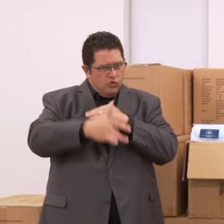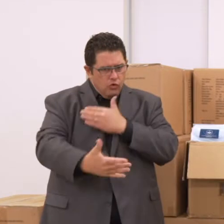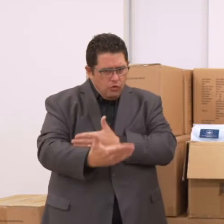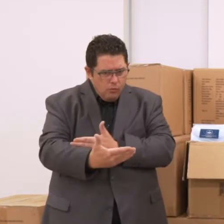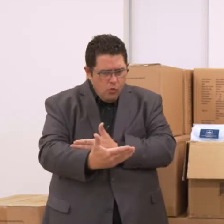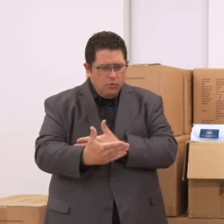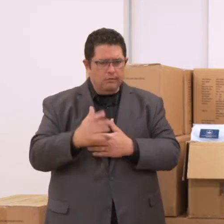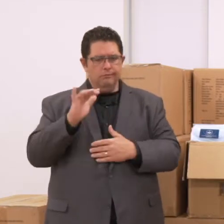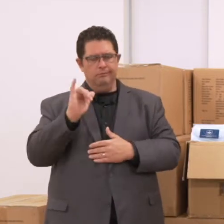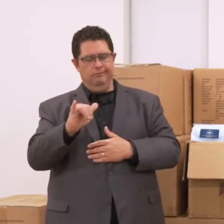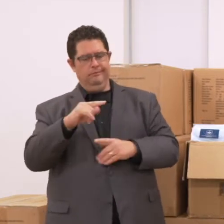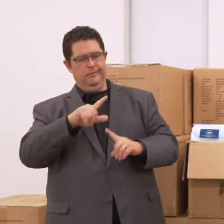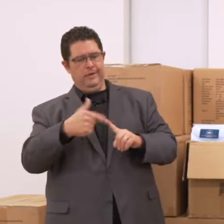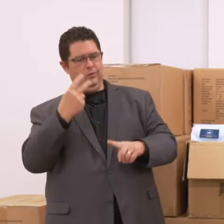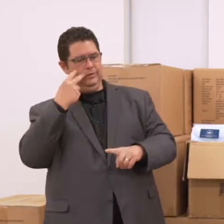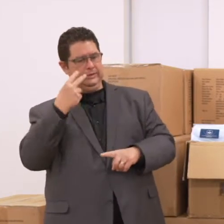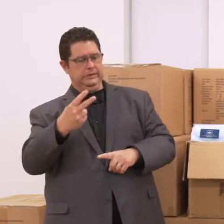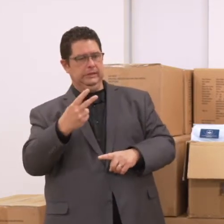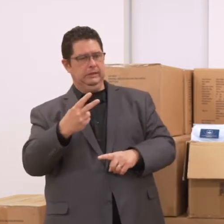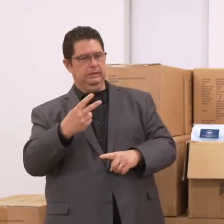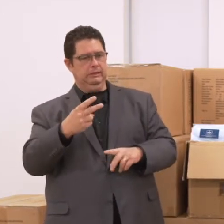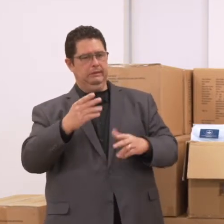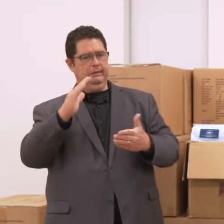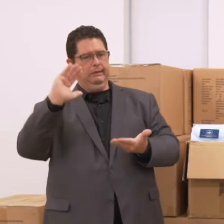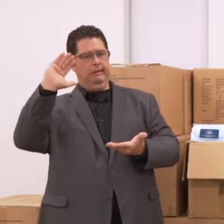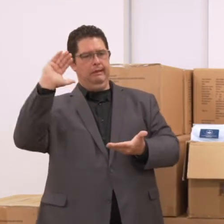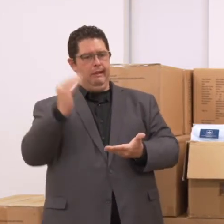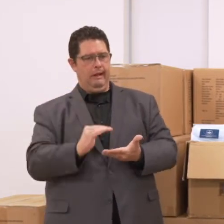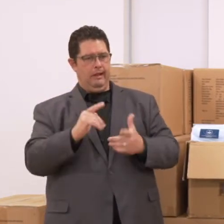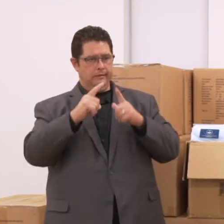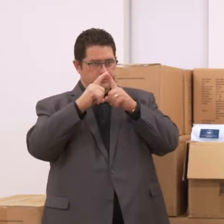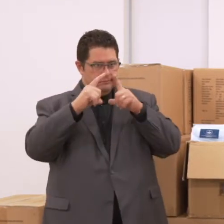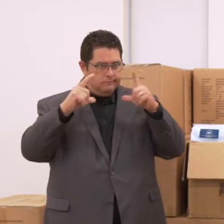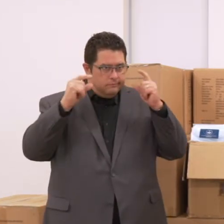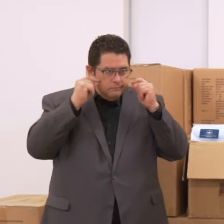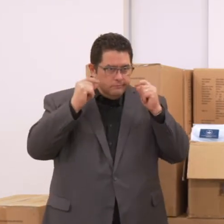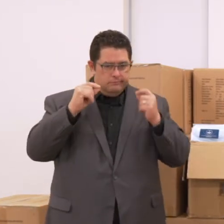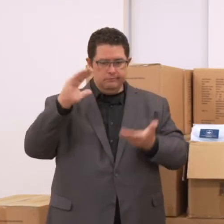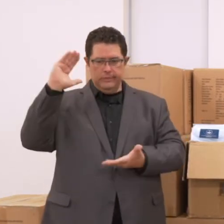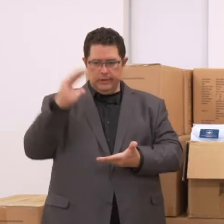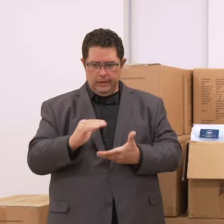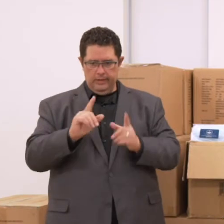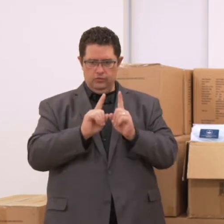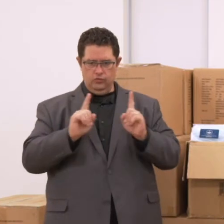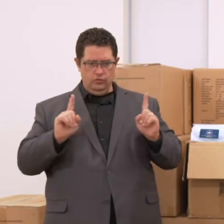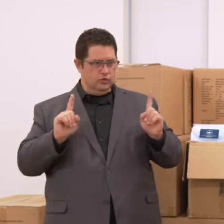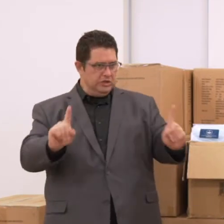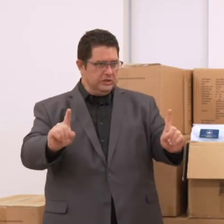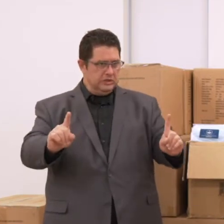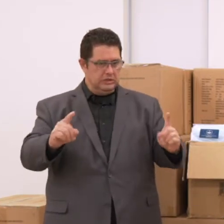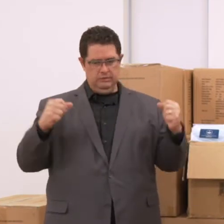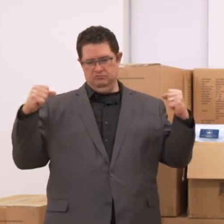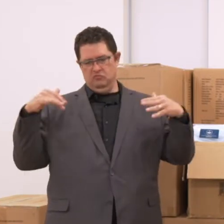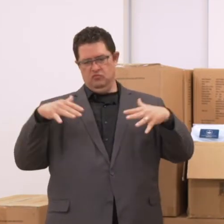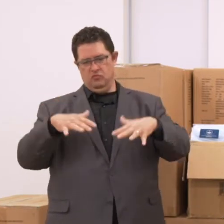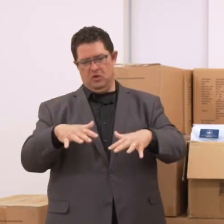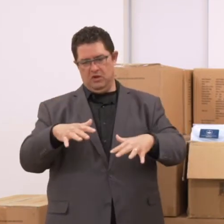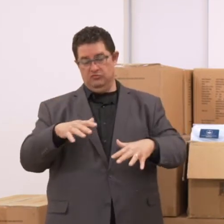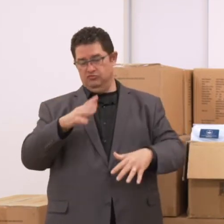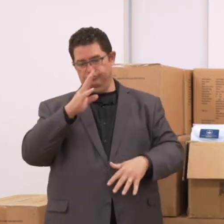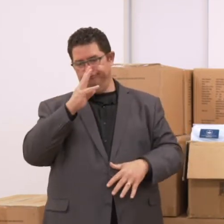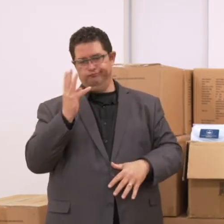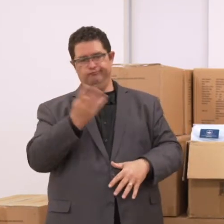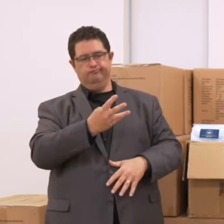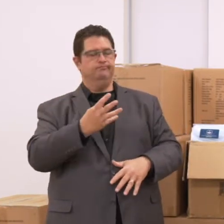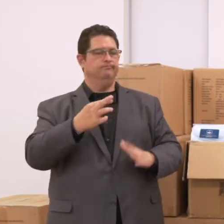the times when we see less mask wearing and less social distancing and crowds that simply aren't complying